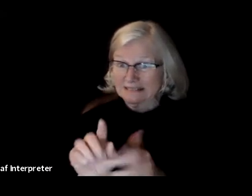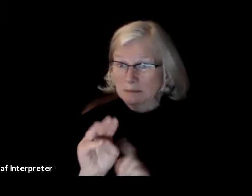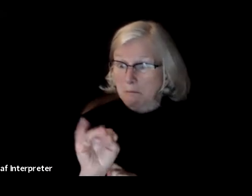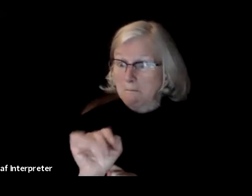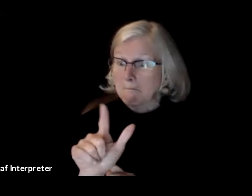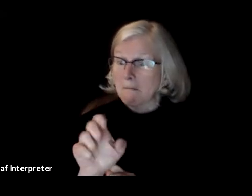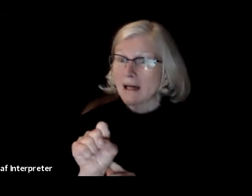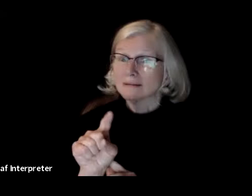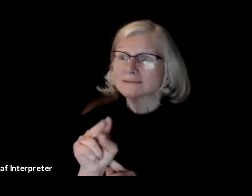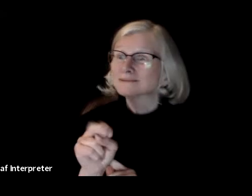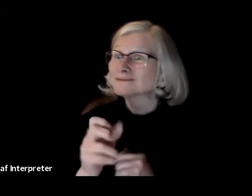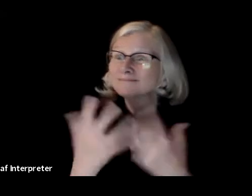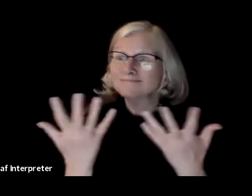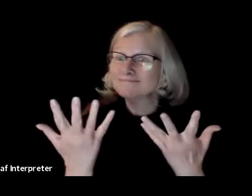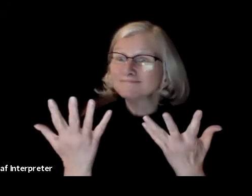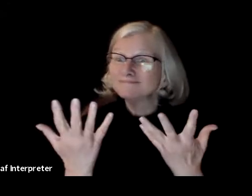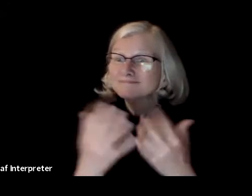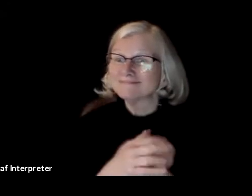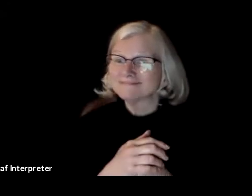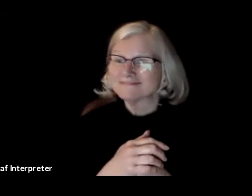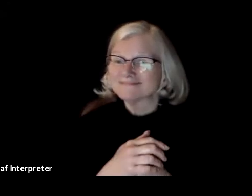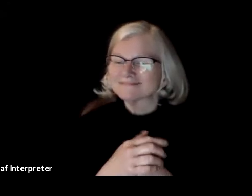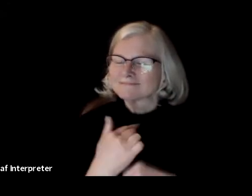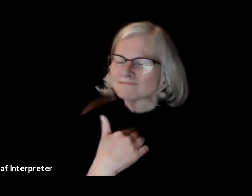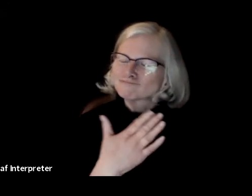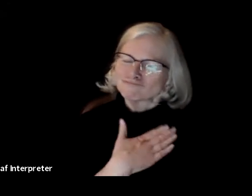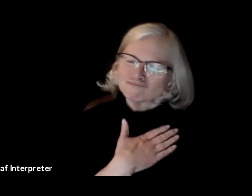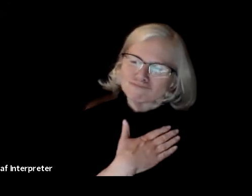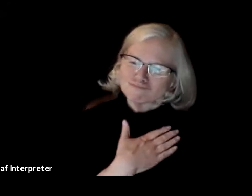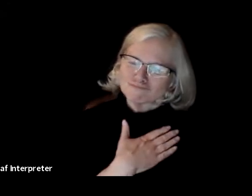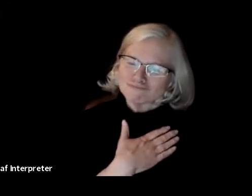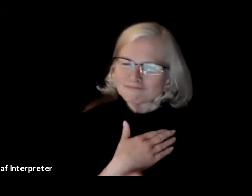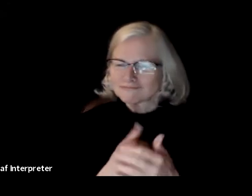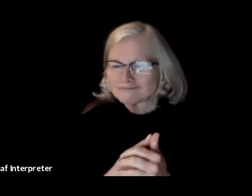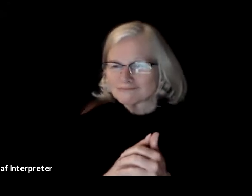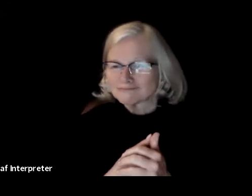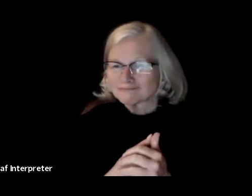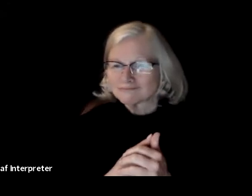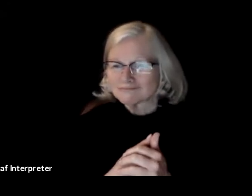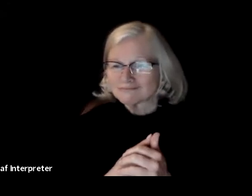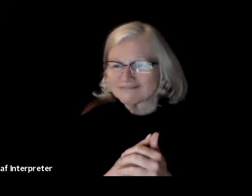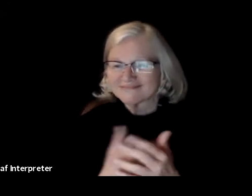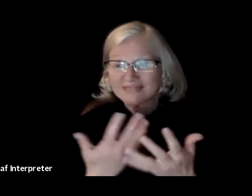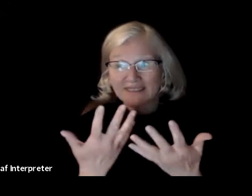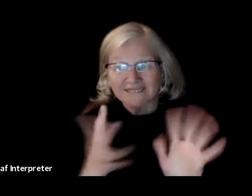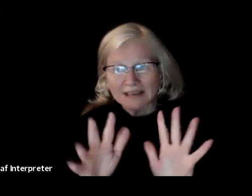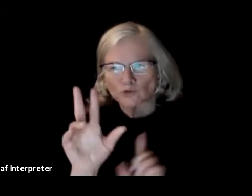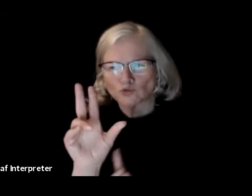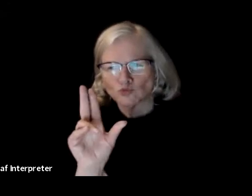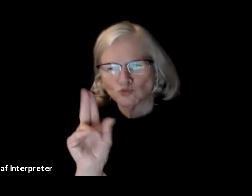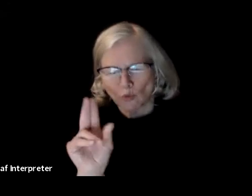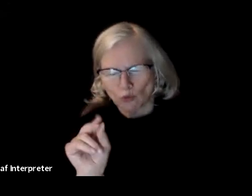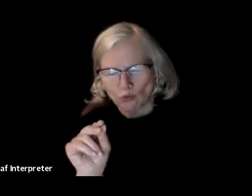encouraging, but it's not done. The work isn't done by any stretch. As